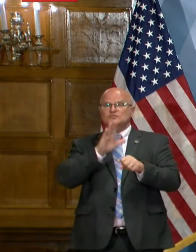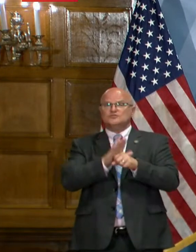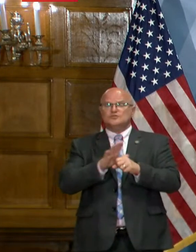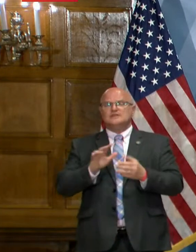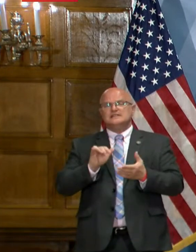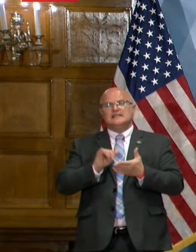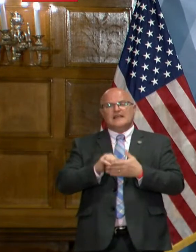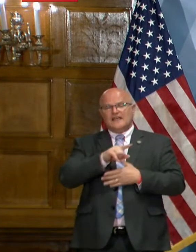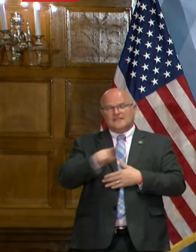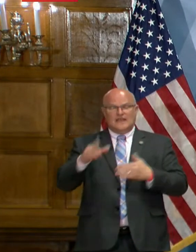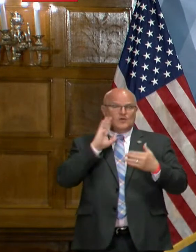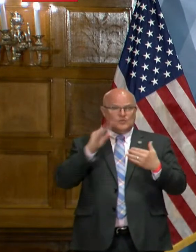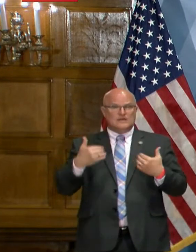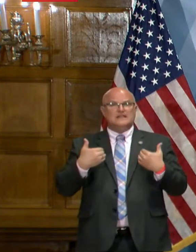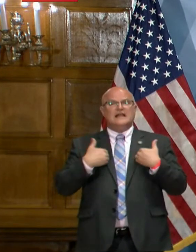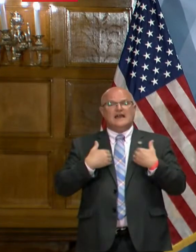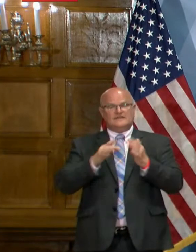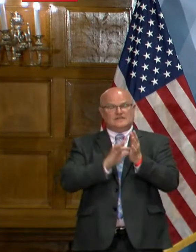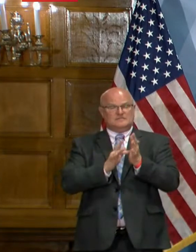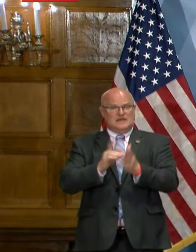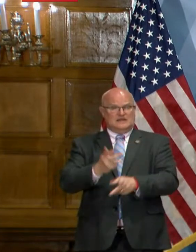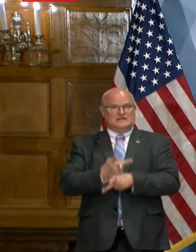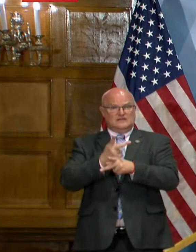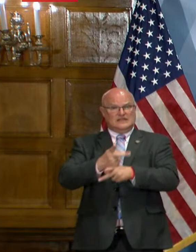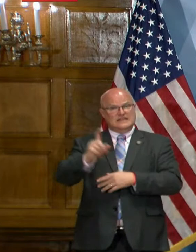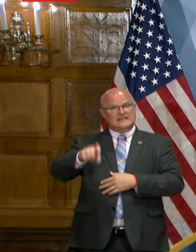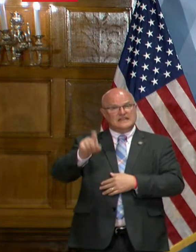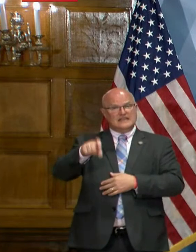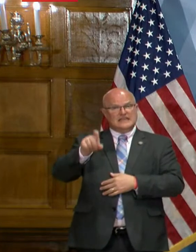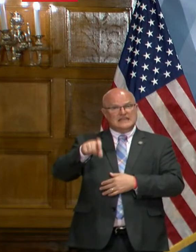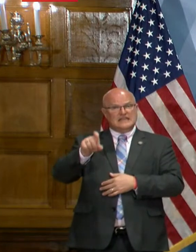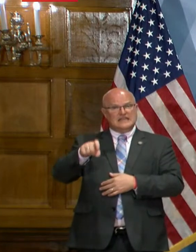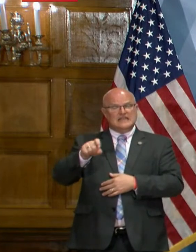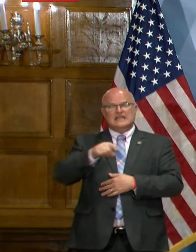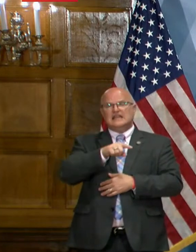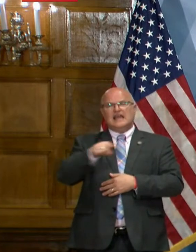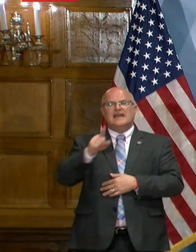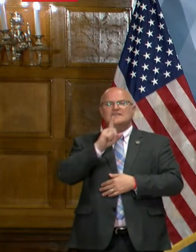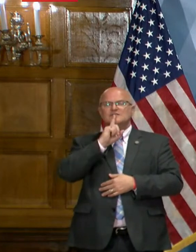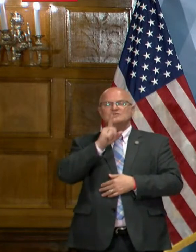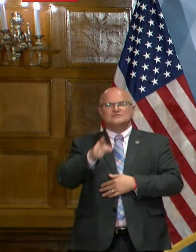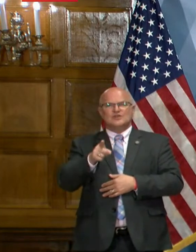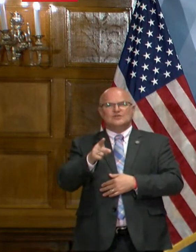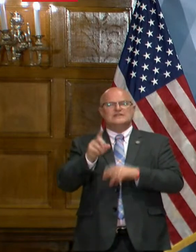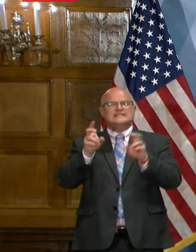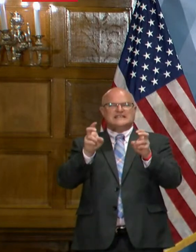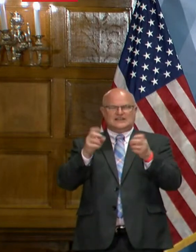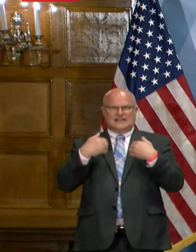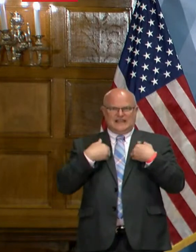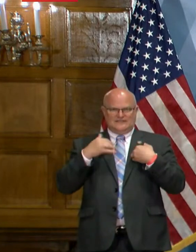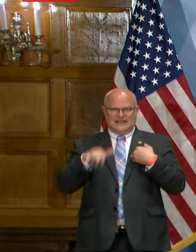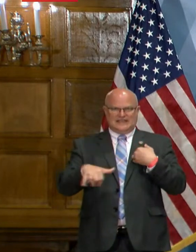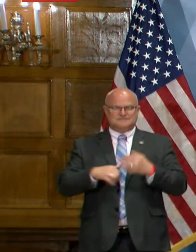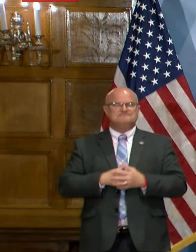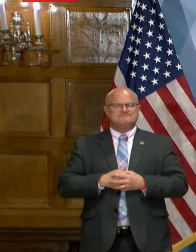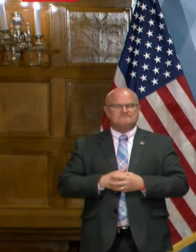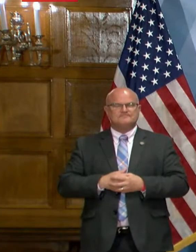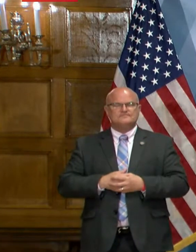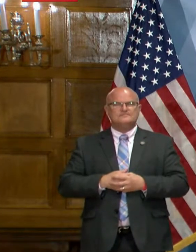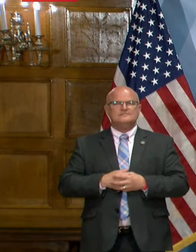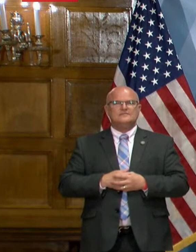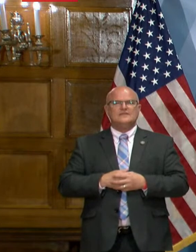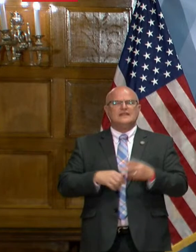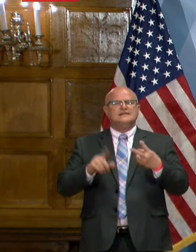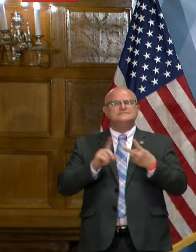that they're going to have the medical care that they need and that they're certainly entitled to. The other